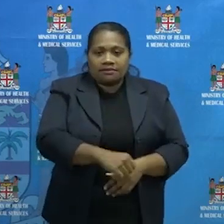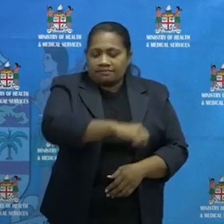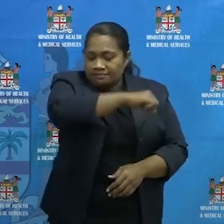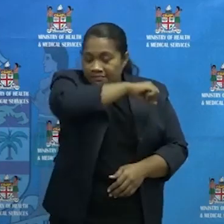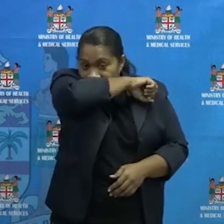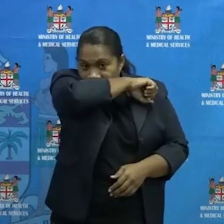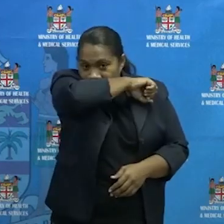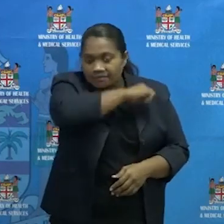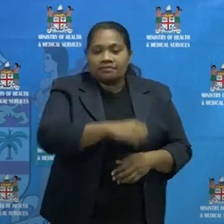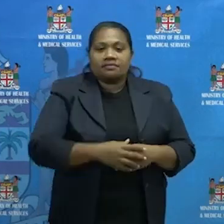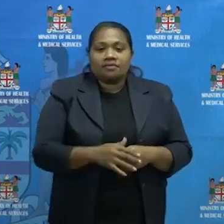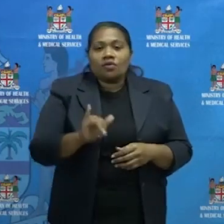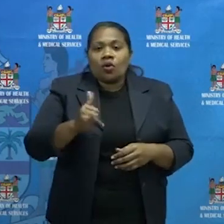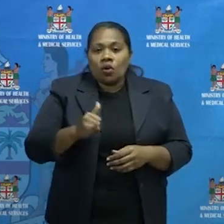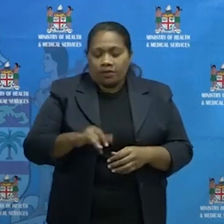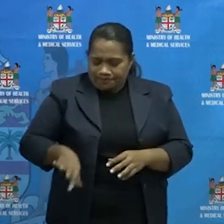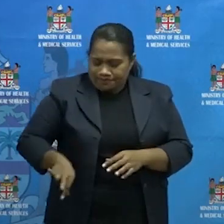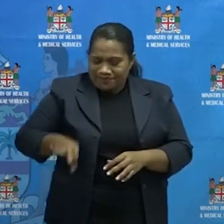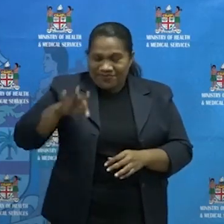disposable tissue.